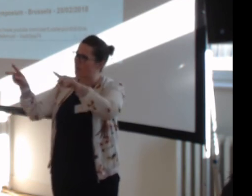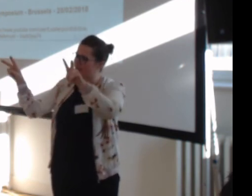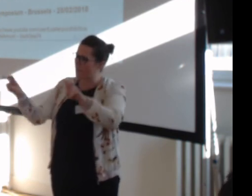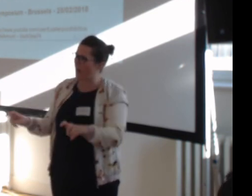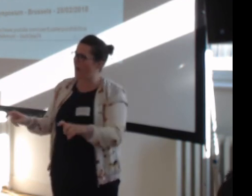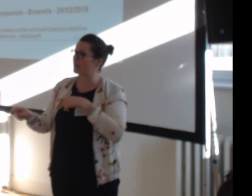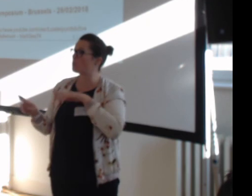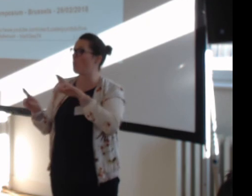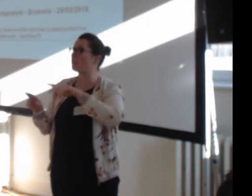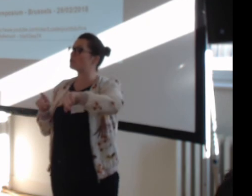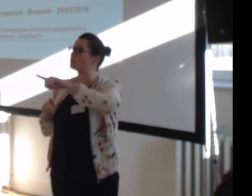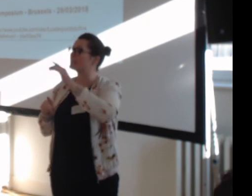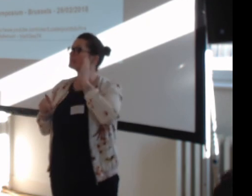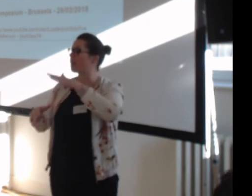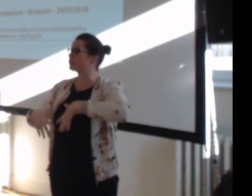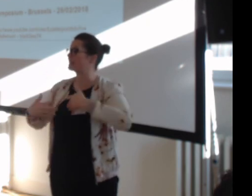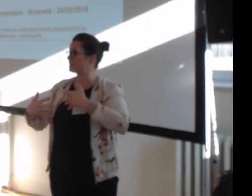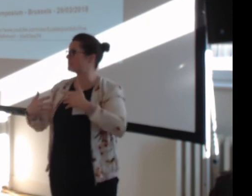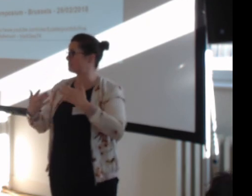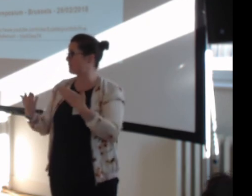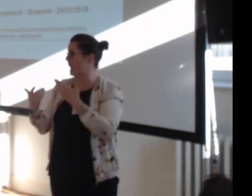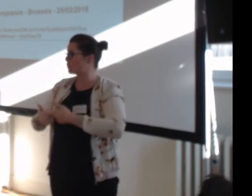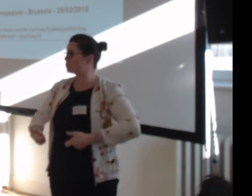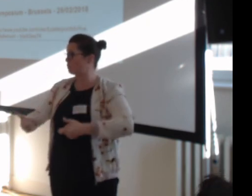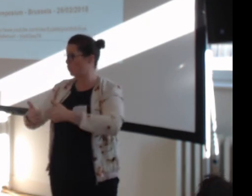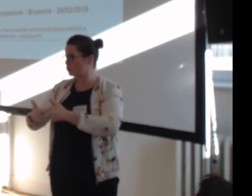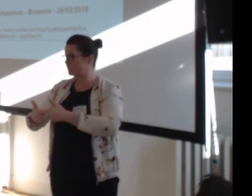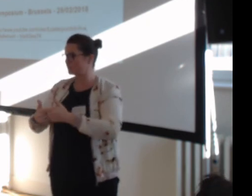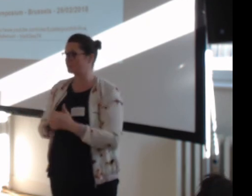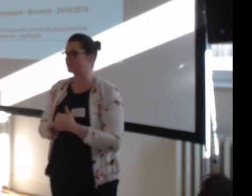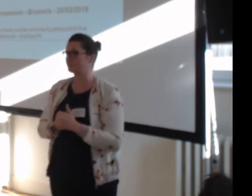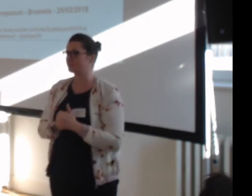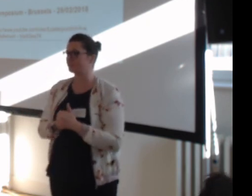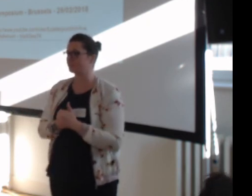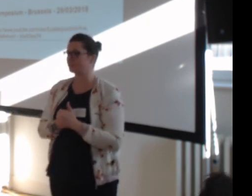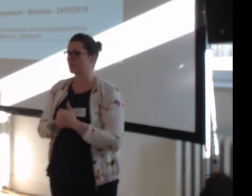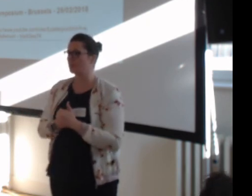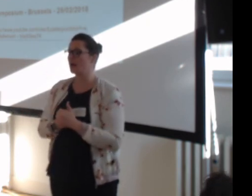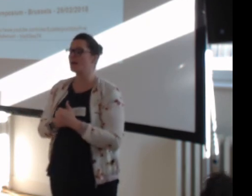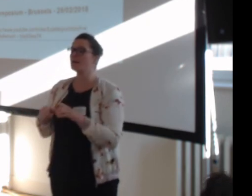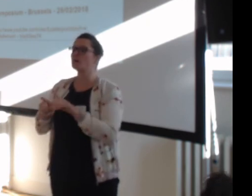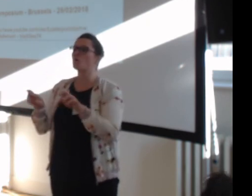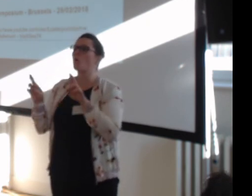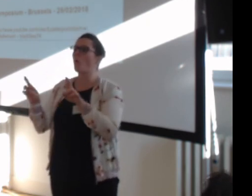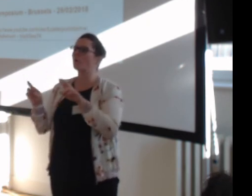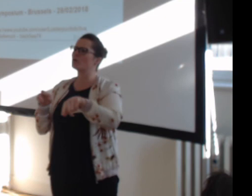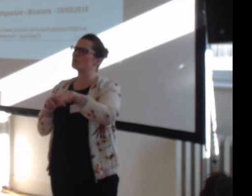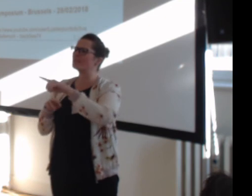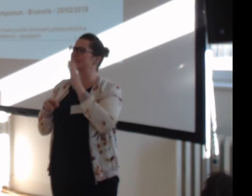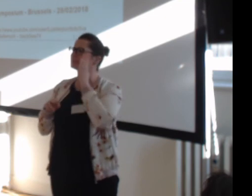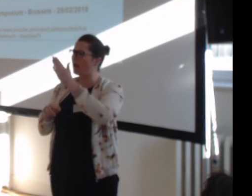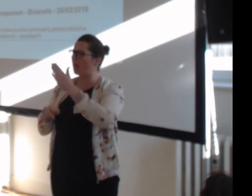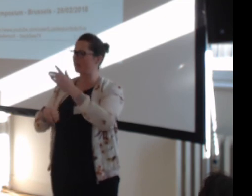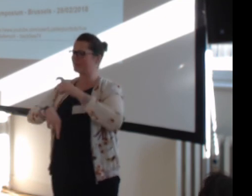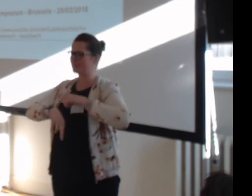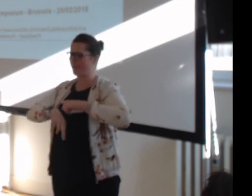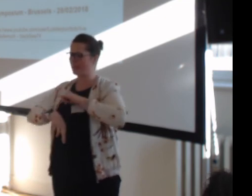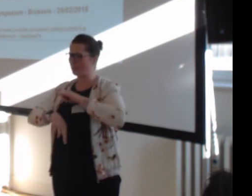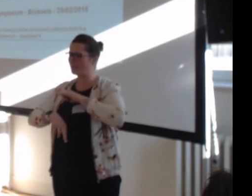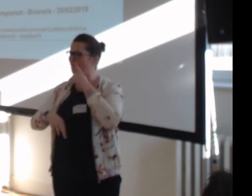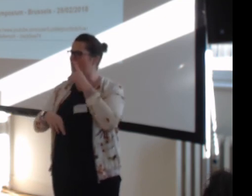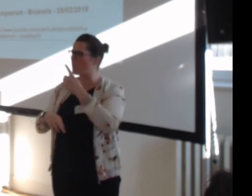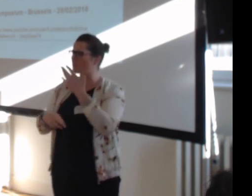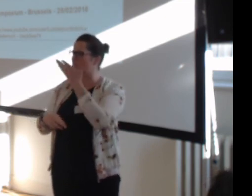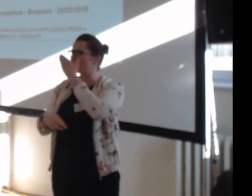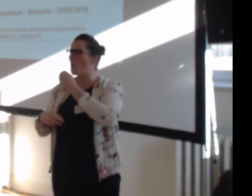I hope you will enjoy the symposium today very much, but also I hope you will find some time to enjoy